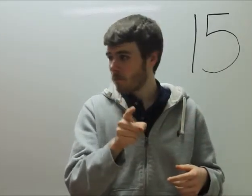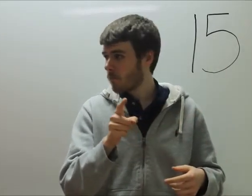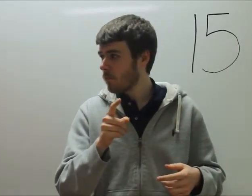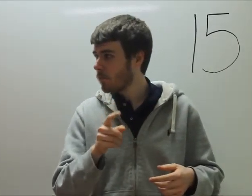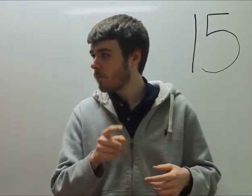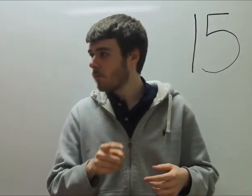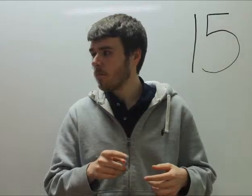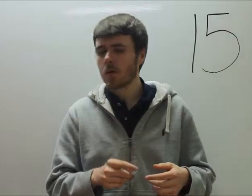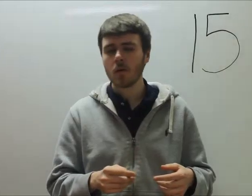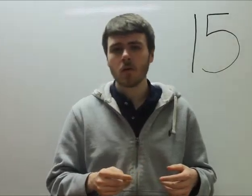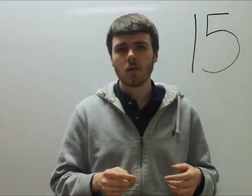then you